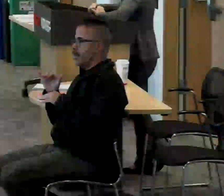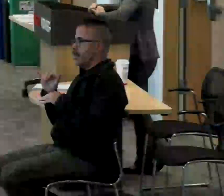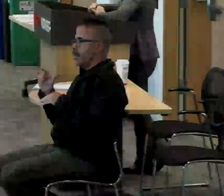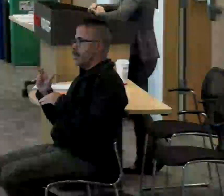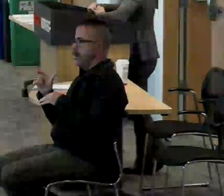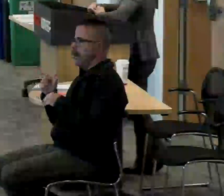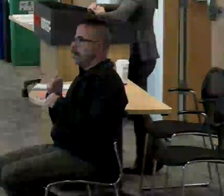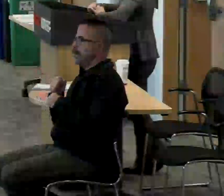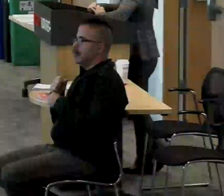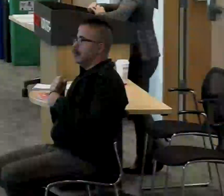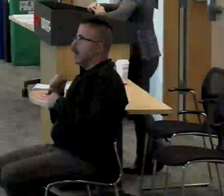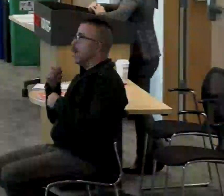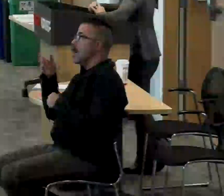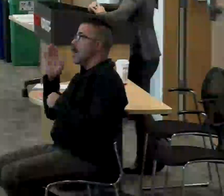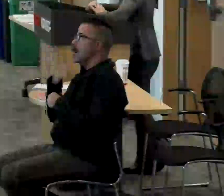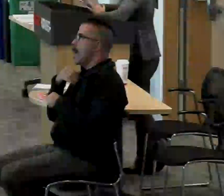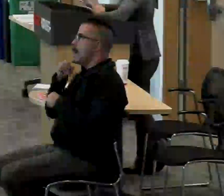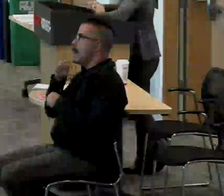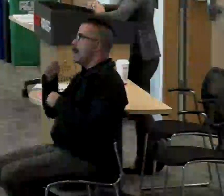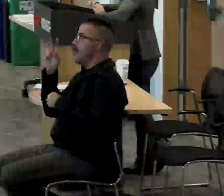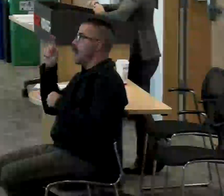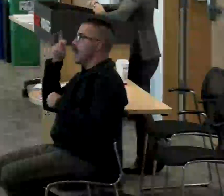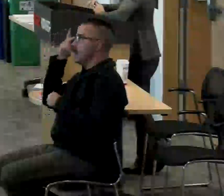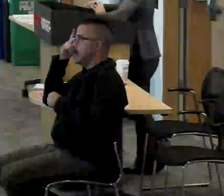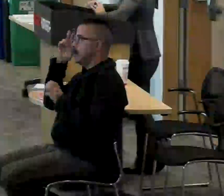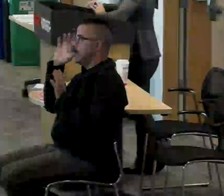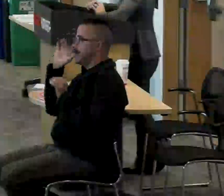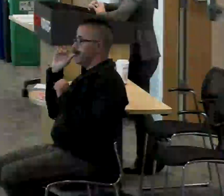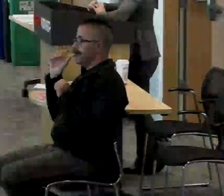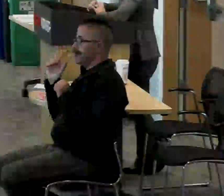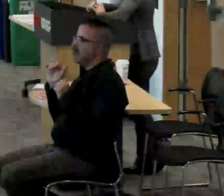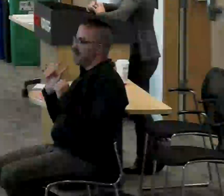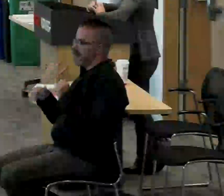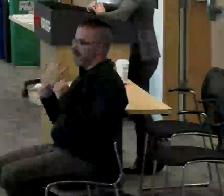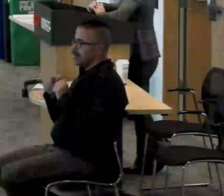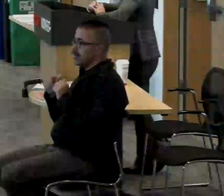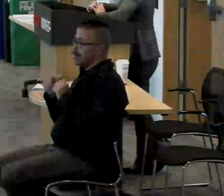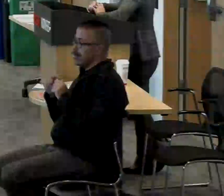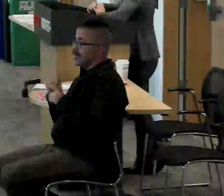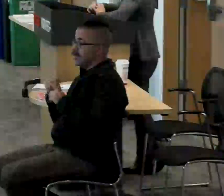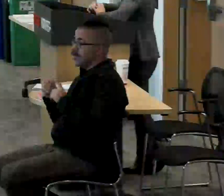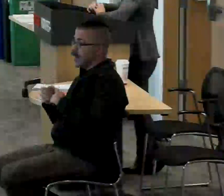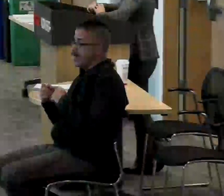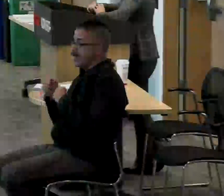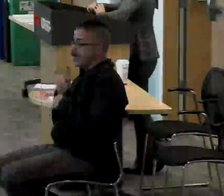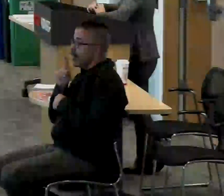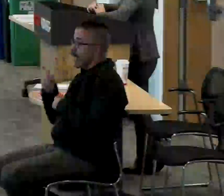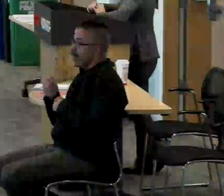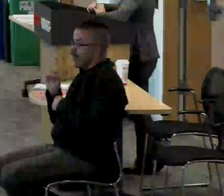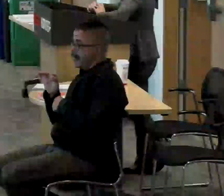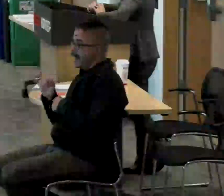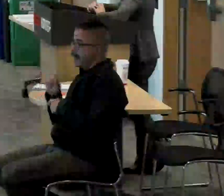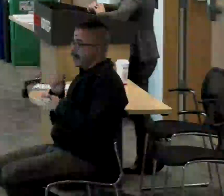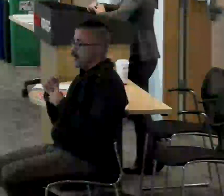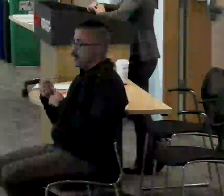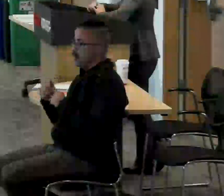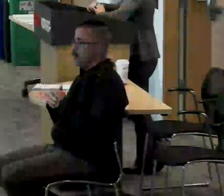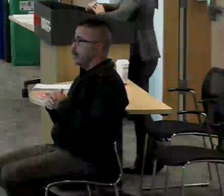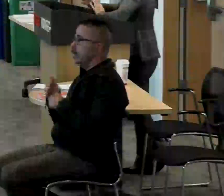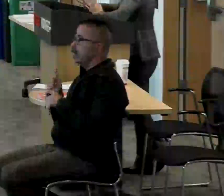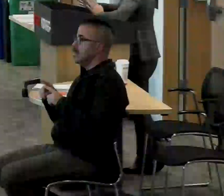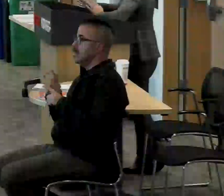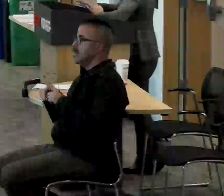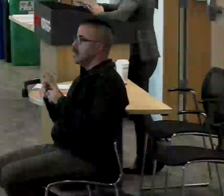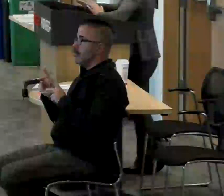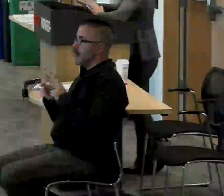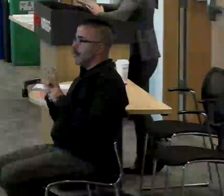love politics. I know, that's just the reality of the situation. And so advocates are storming the Hill for a variety of